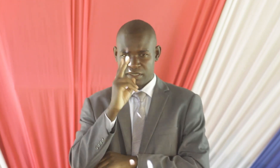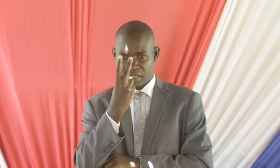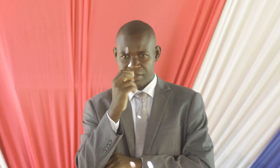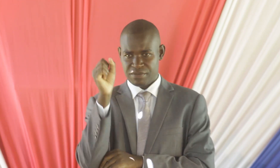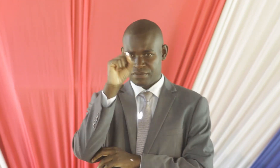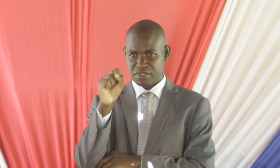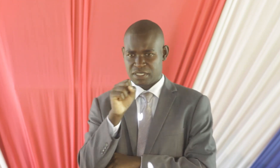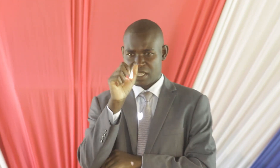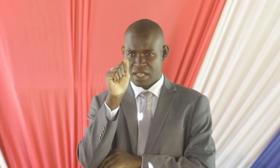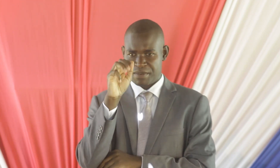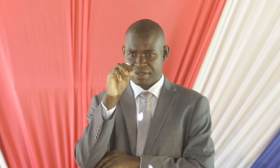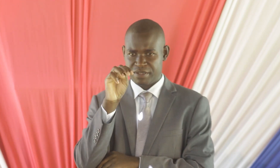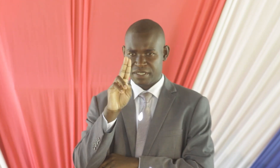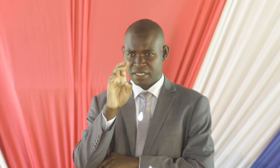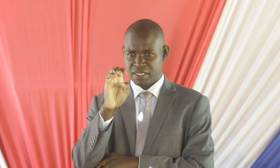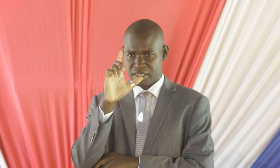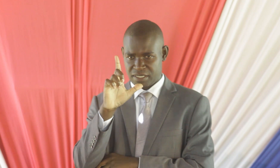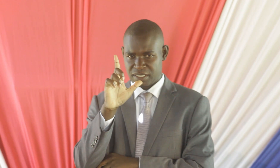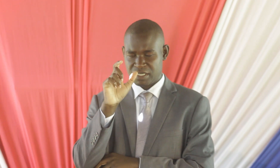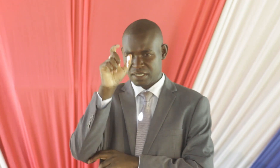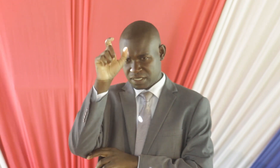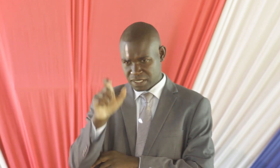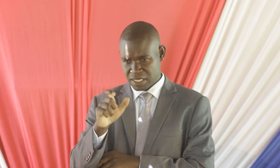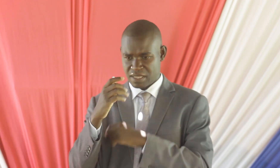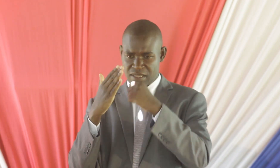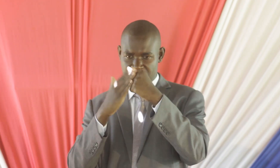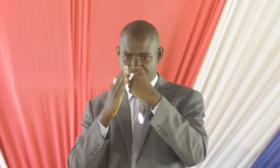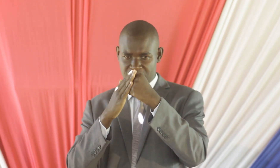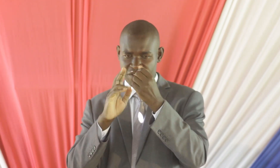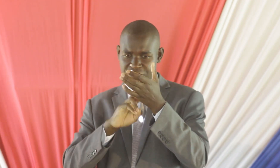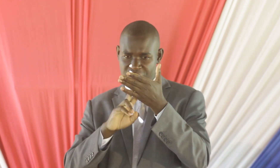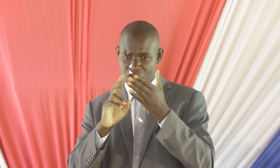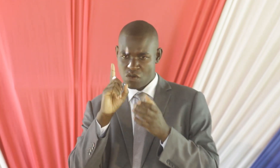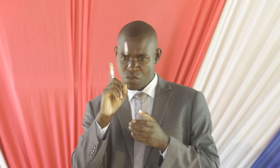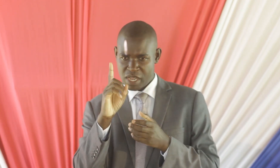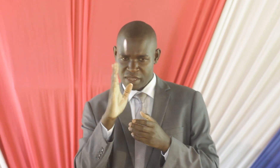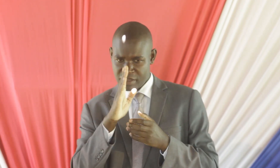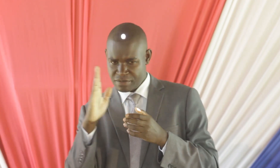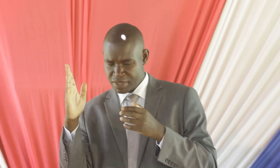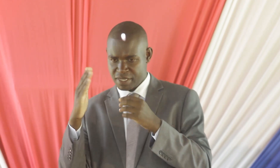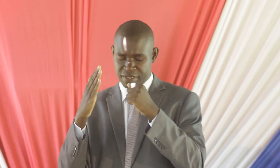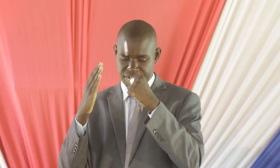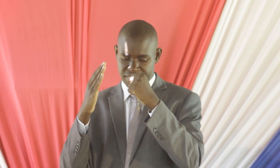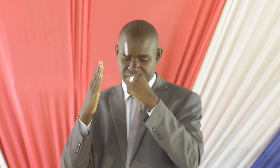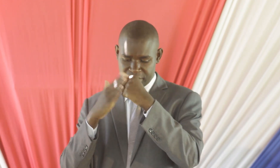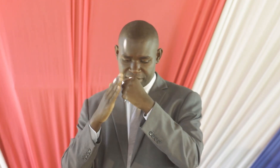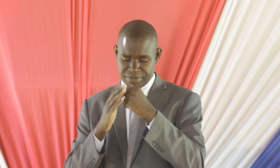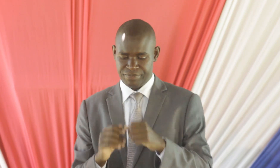The Bible, 2 Samuel, chapter 9 and verses